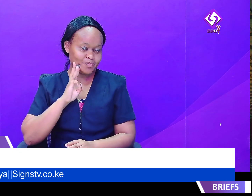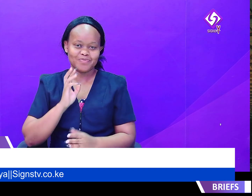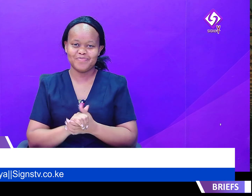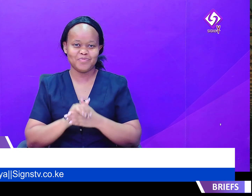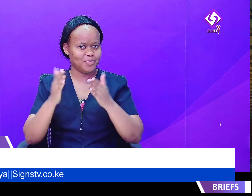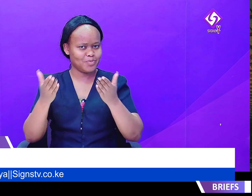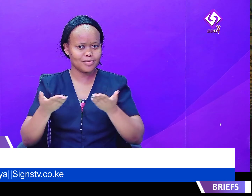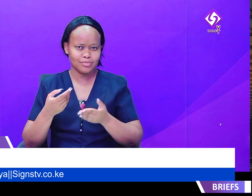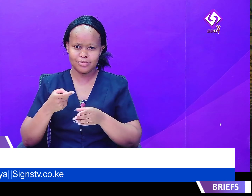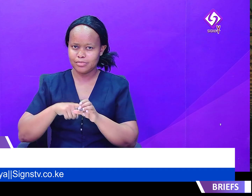interpreter is Wanjangede.